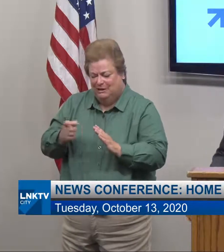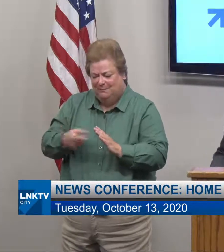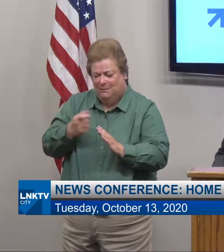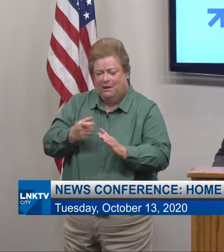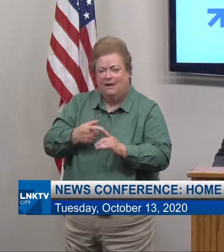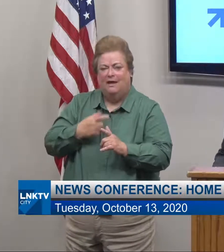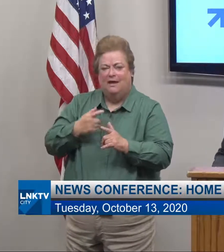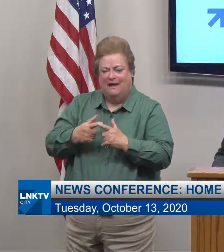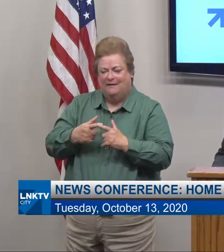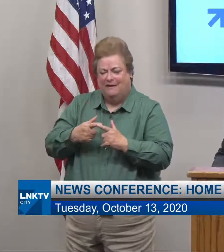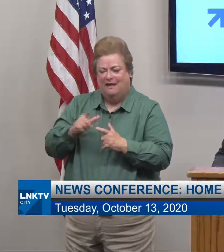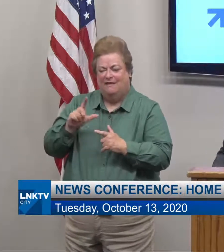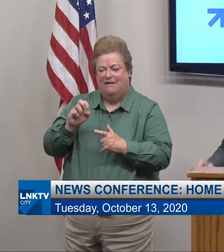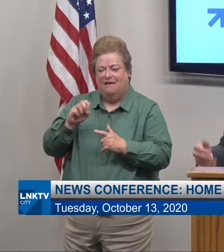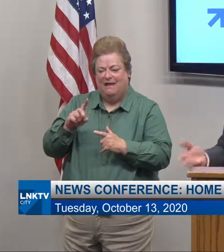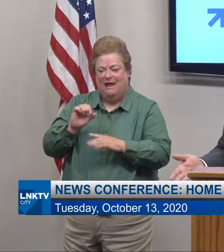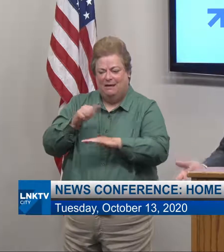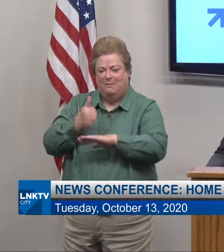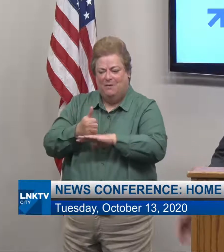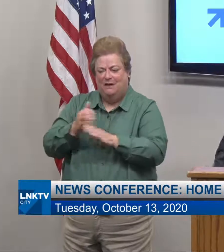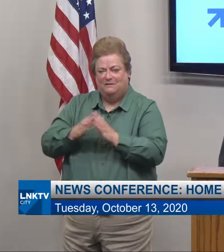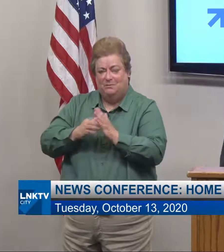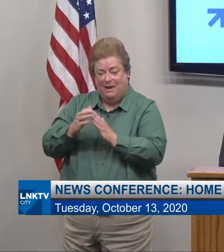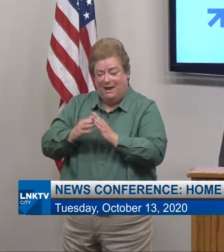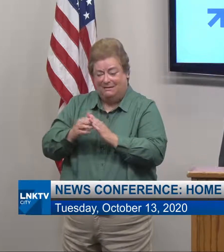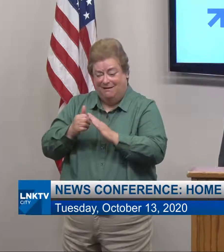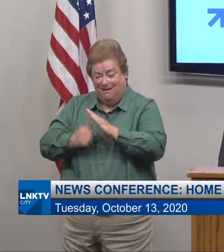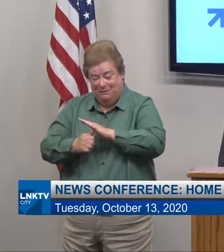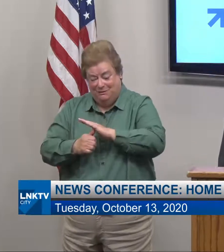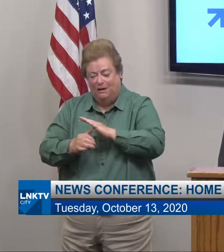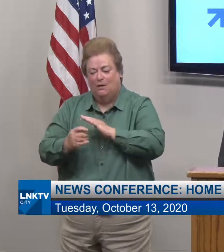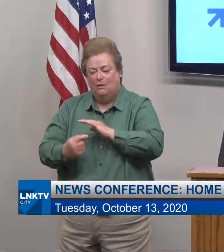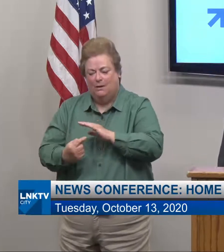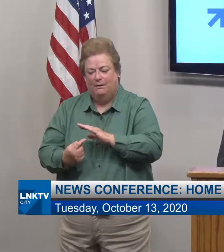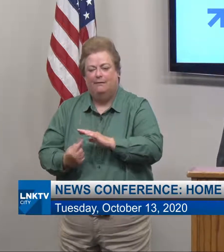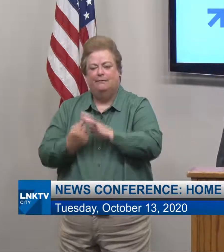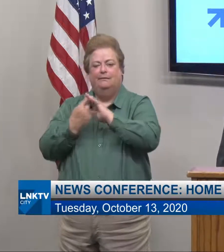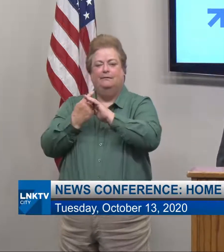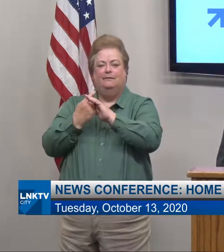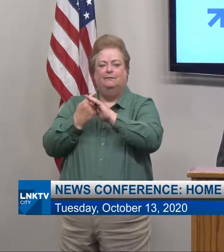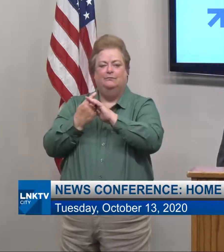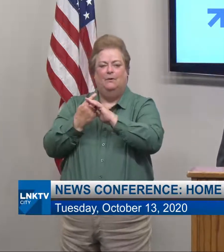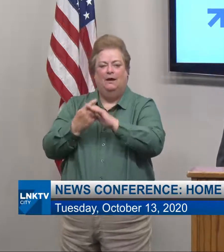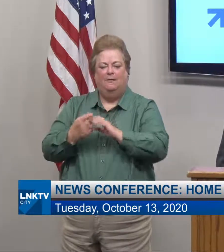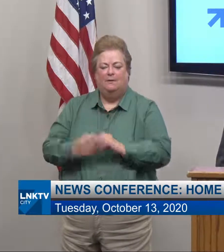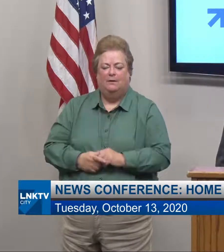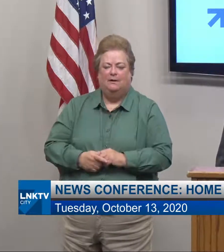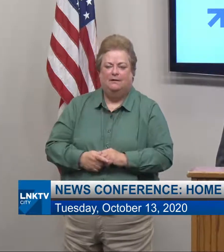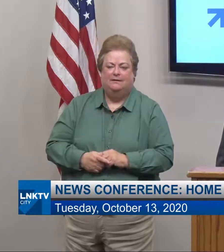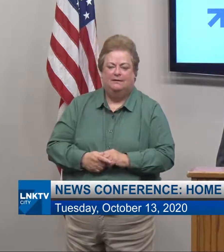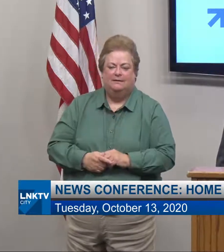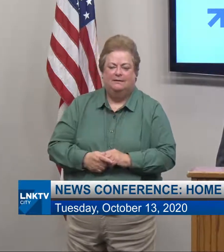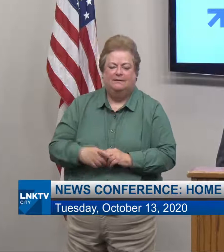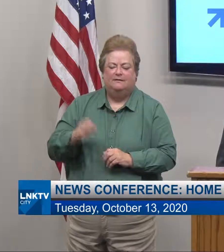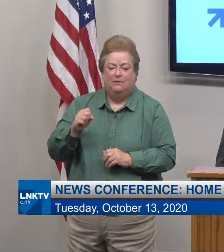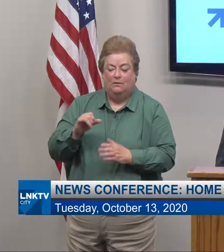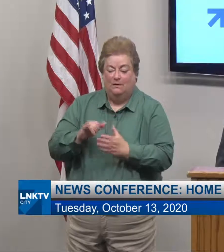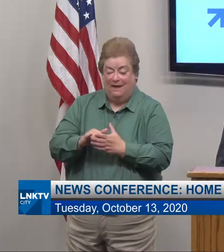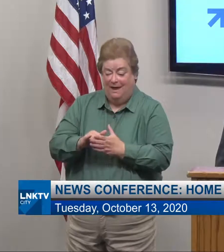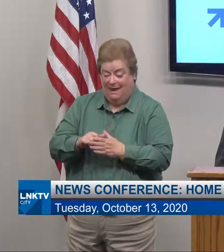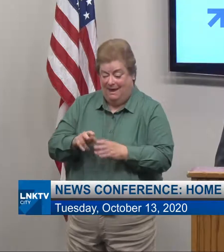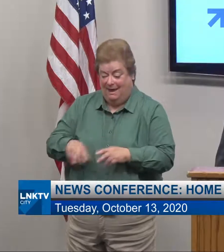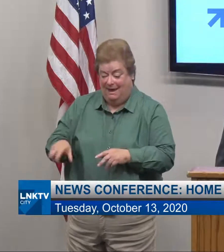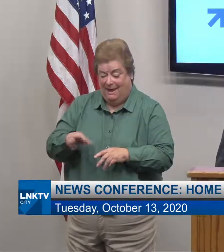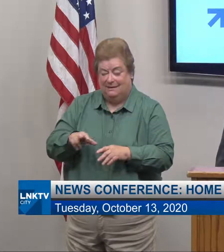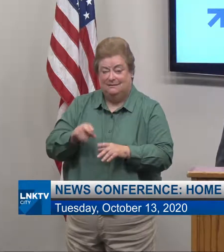fore the original paint, which was probably a lead-based paint. And it's those exposures that